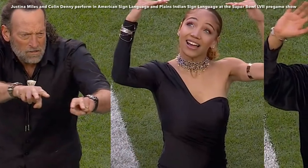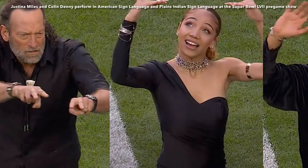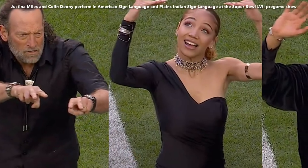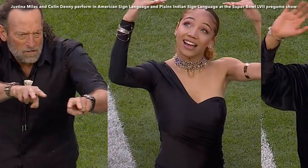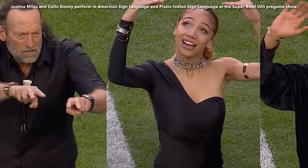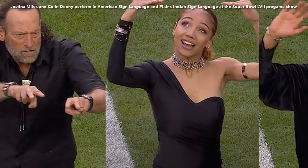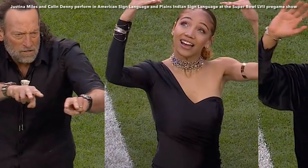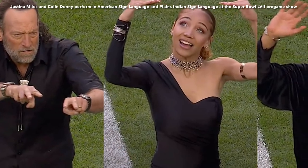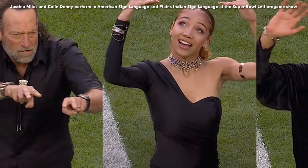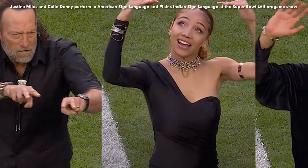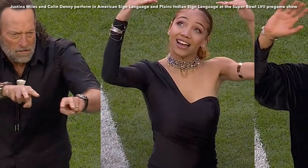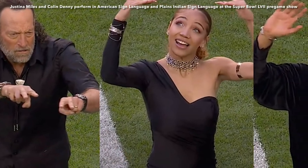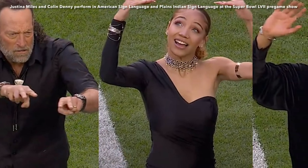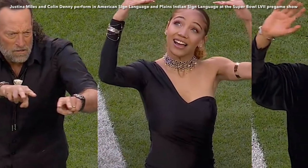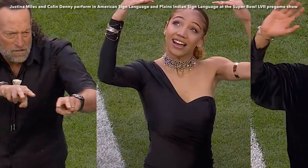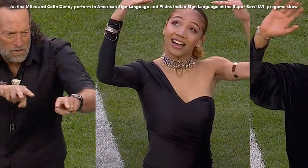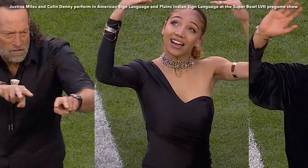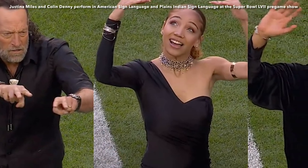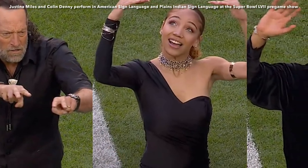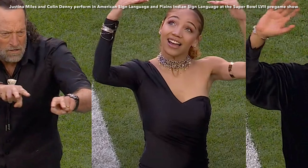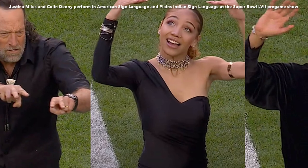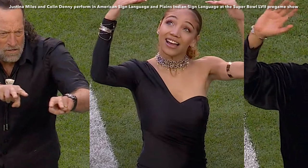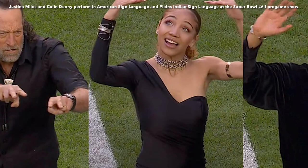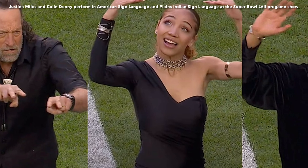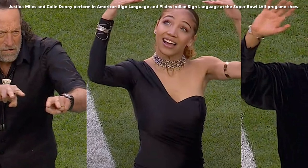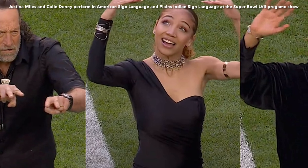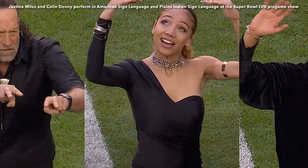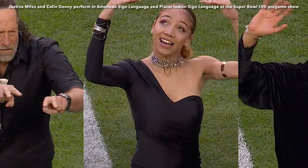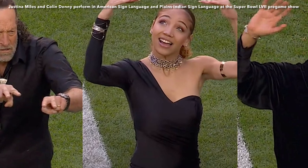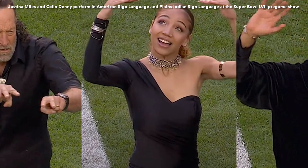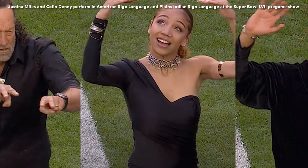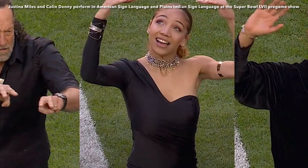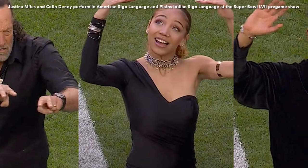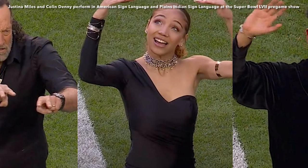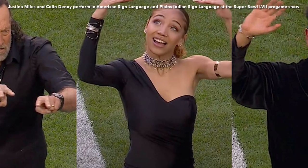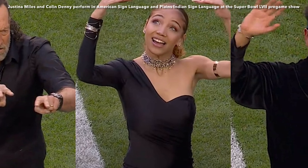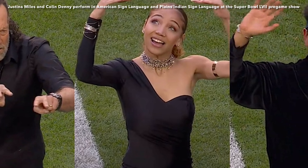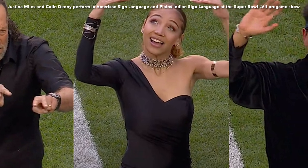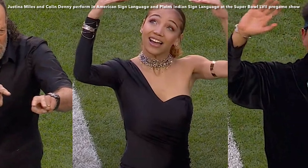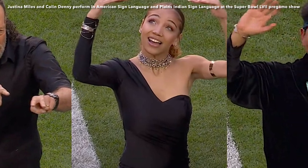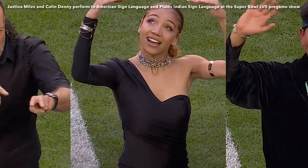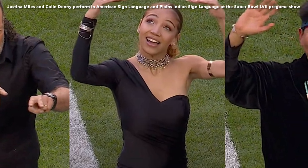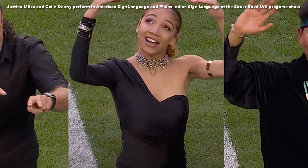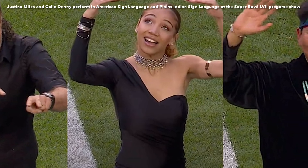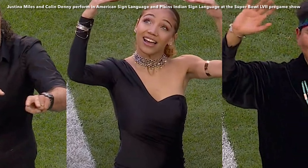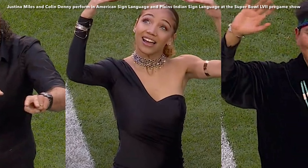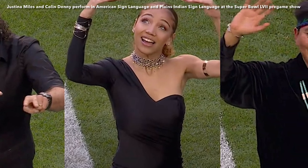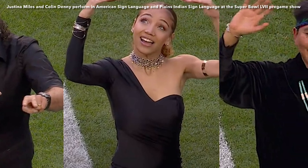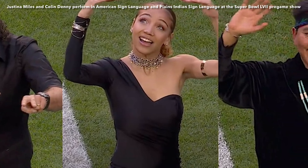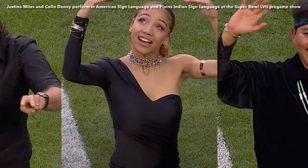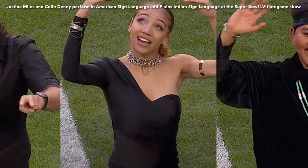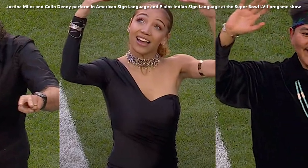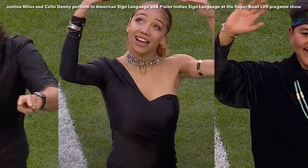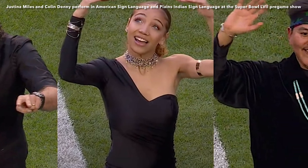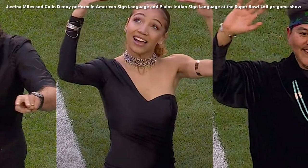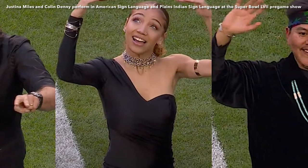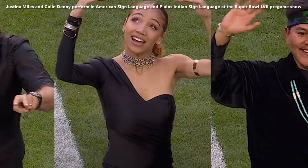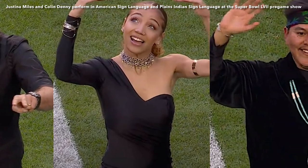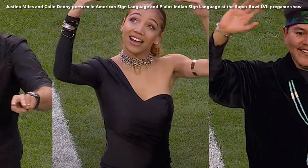also started a movement for the deaf rights and accessibility in the broader deaf community. They have people who sign at performances, like speeches and